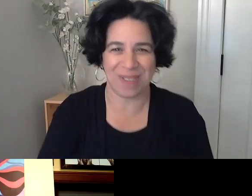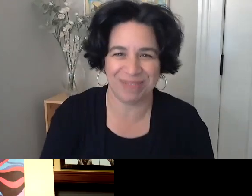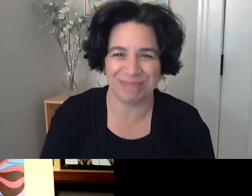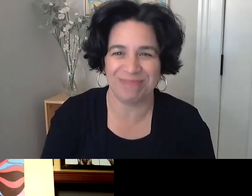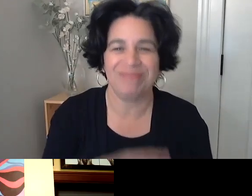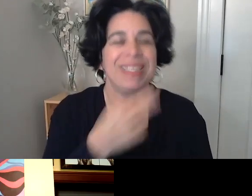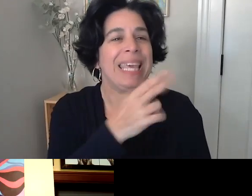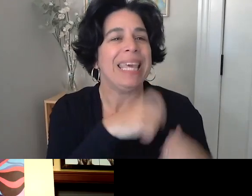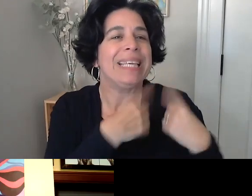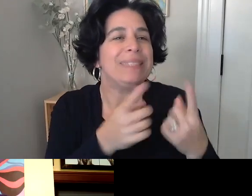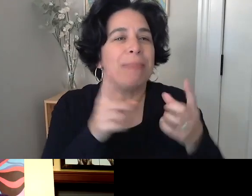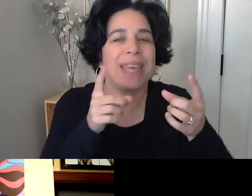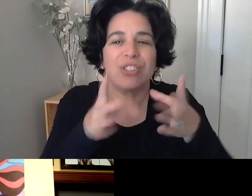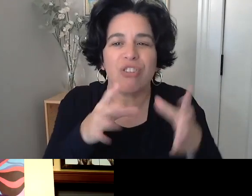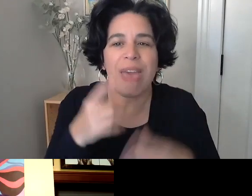poet.